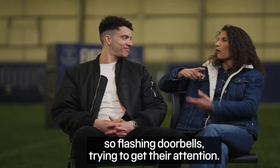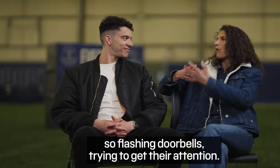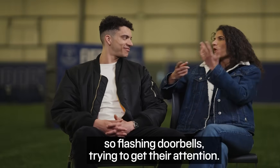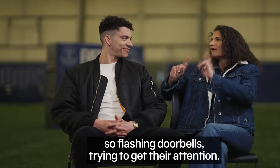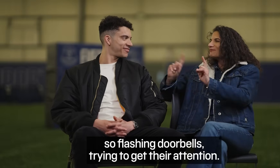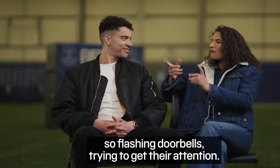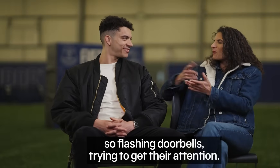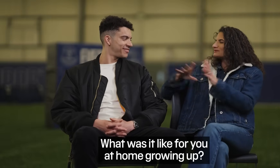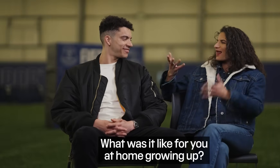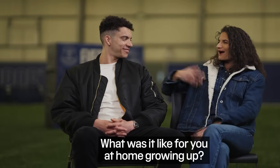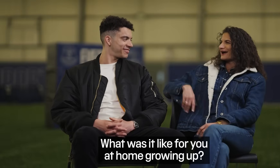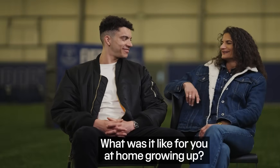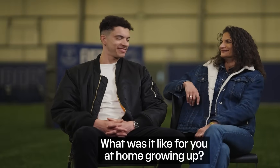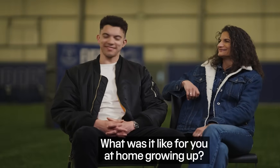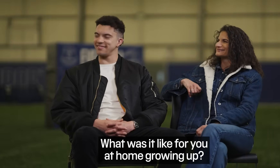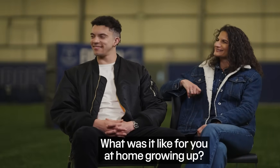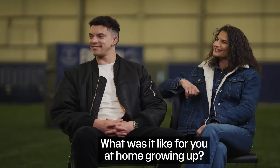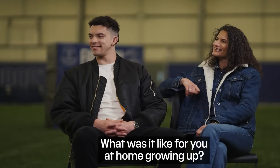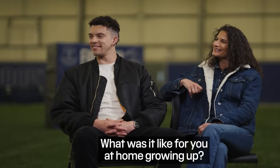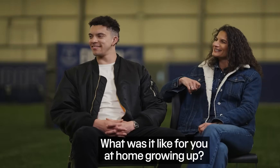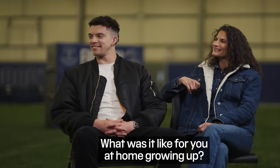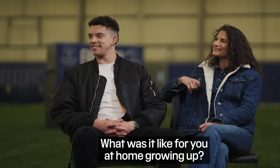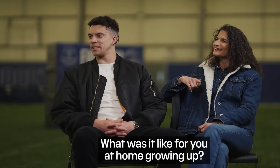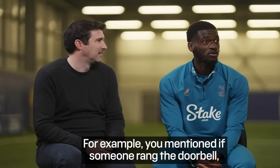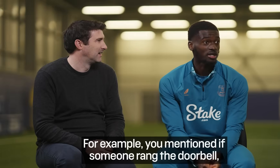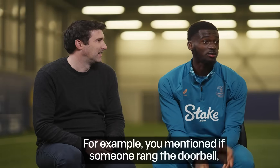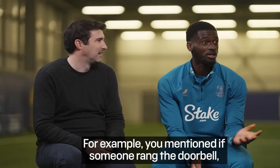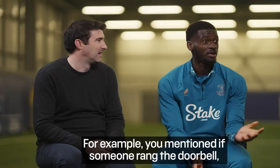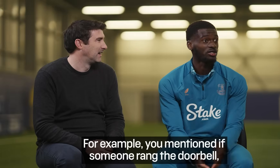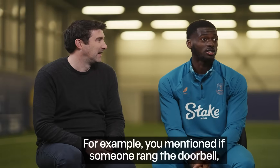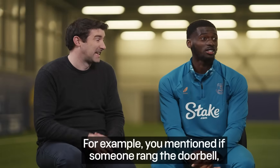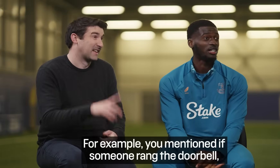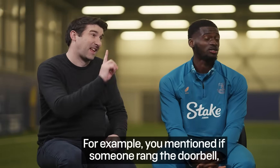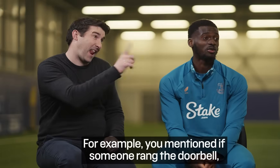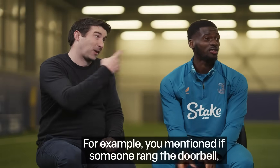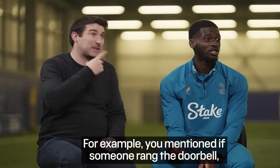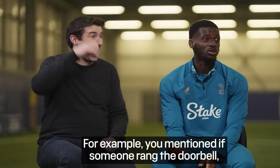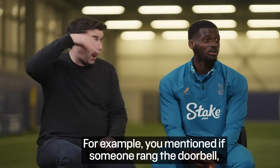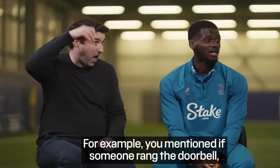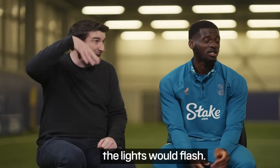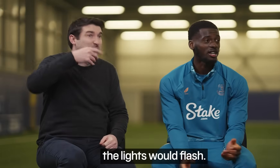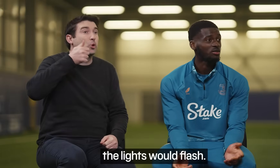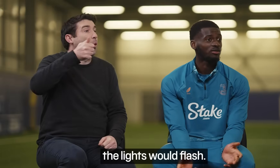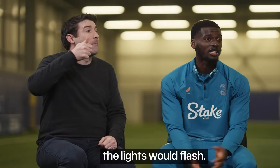to get their attention. What was it like for you at home growing up? For example, you mentioned like someone ring the doorbell, the lights would